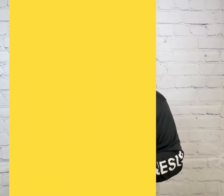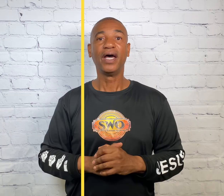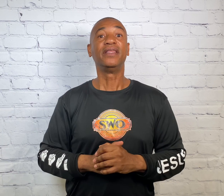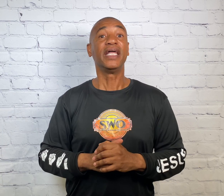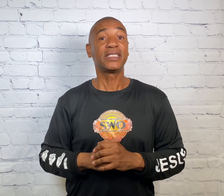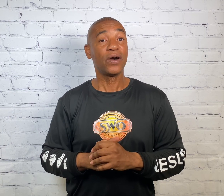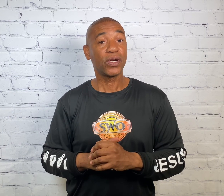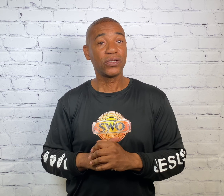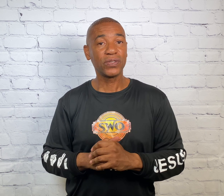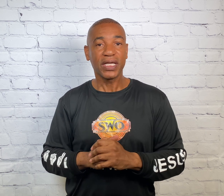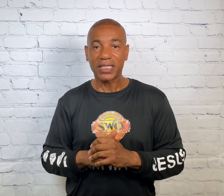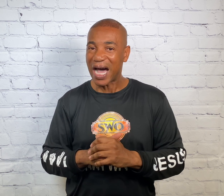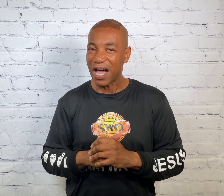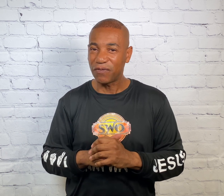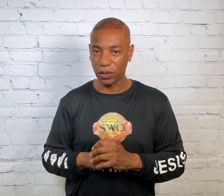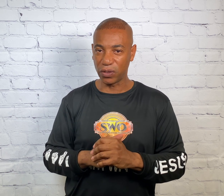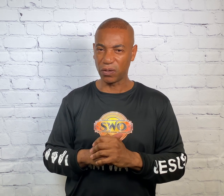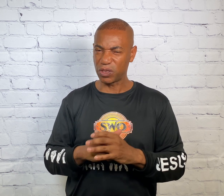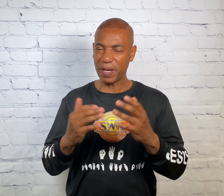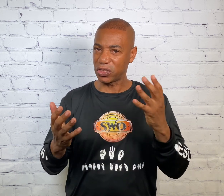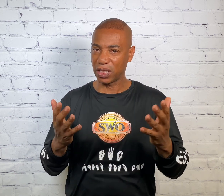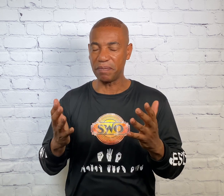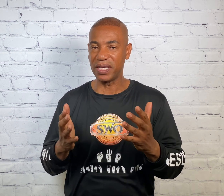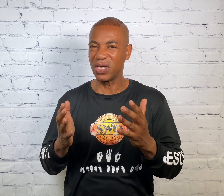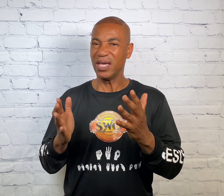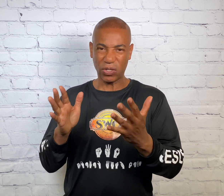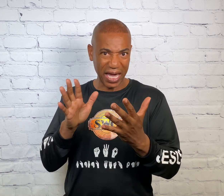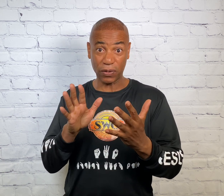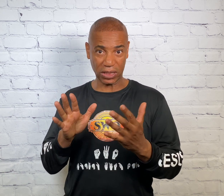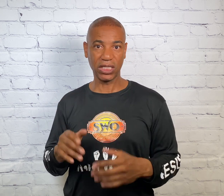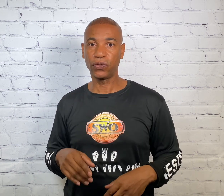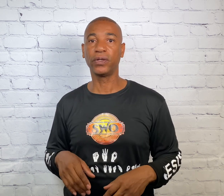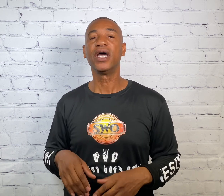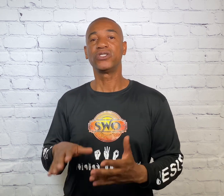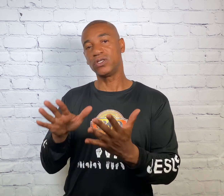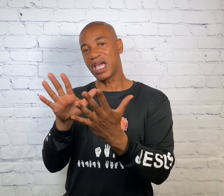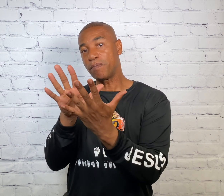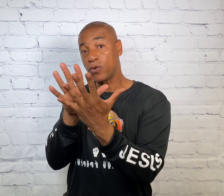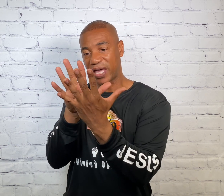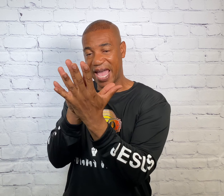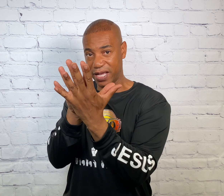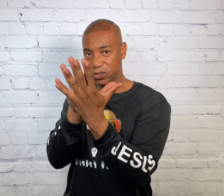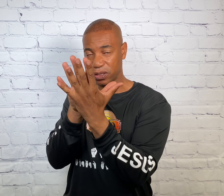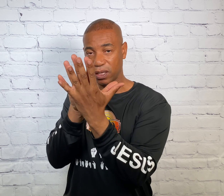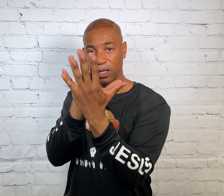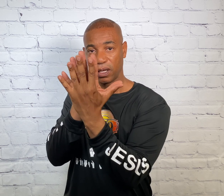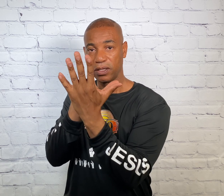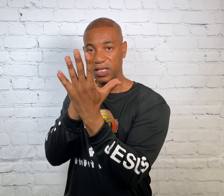The next sign we're going to do is convoluted, which basically means you can't really see through it. So you take both hands together